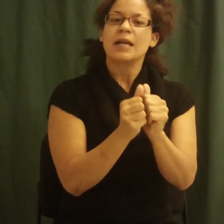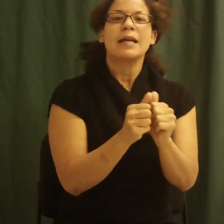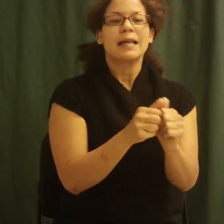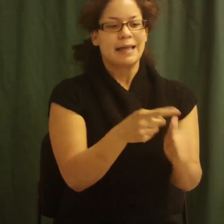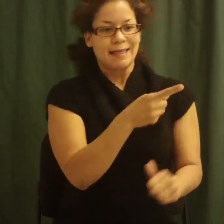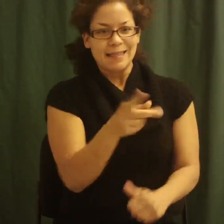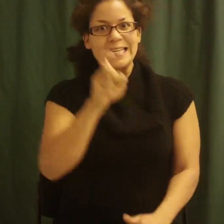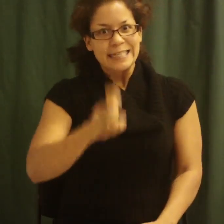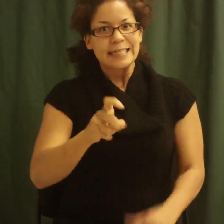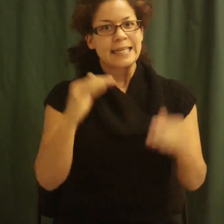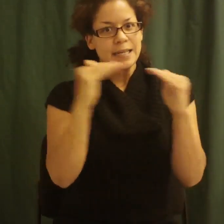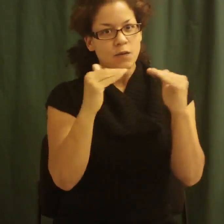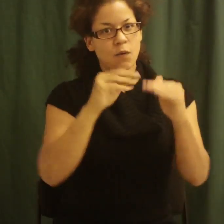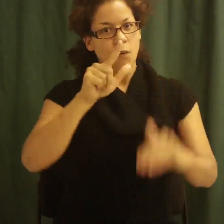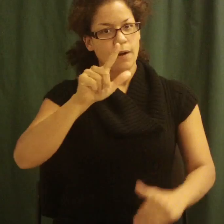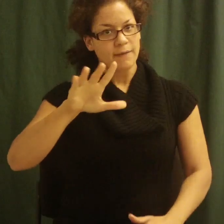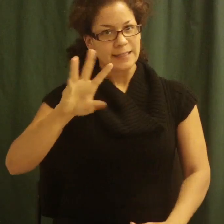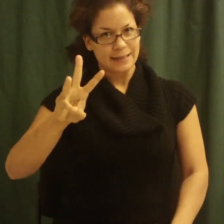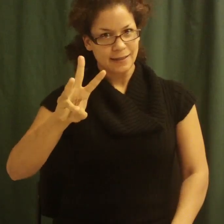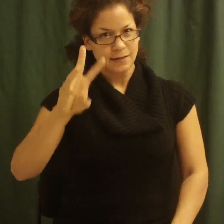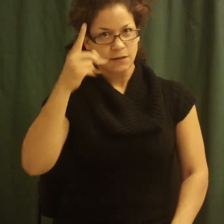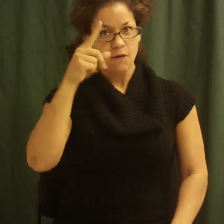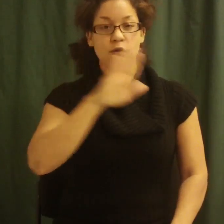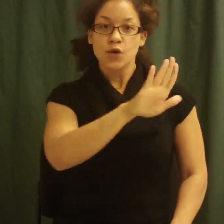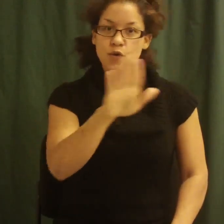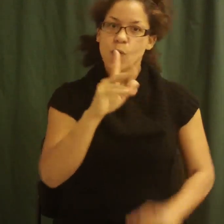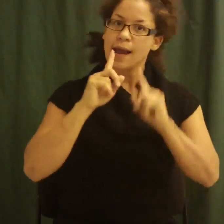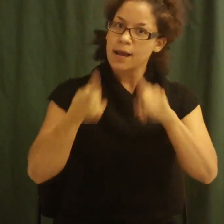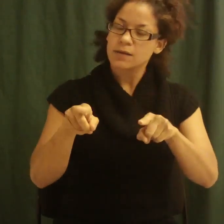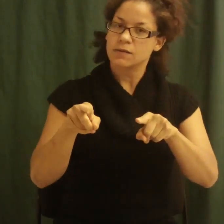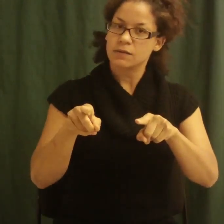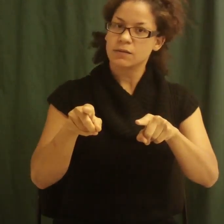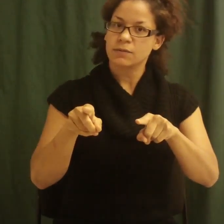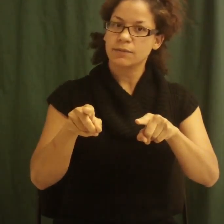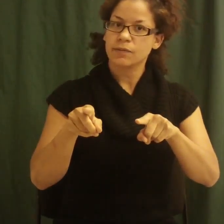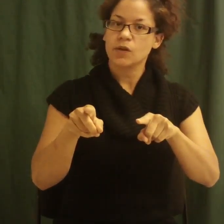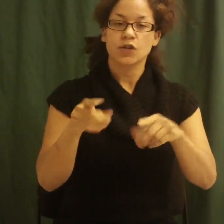156 for your answer. You're going to have a number here and a number here.